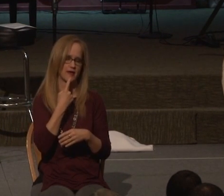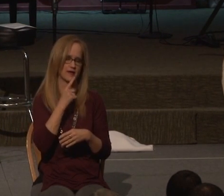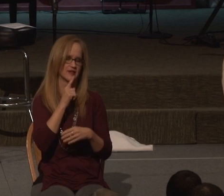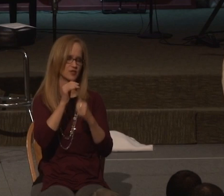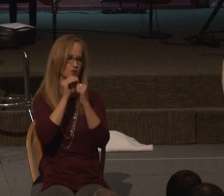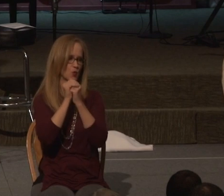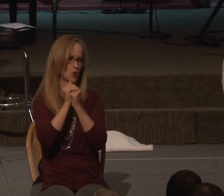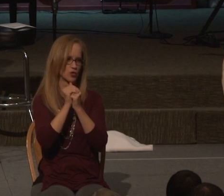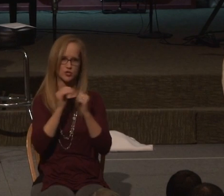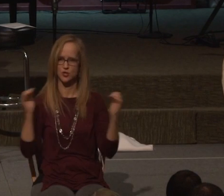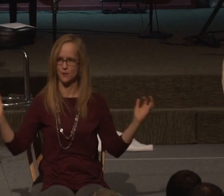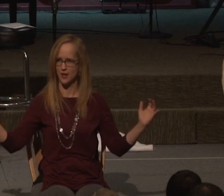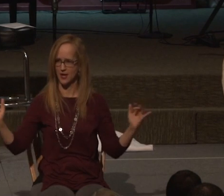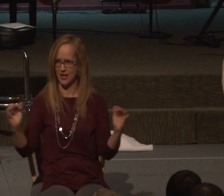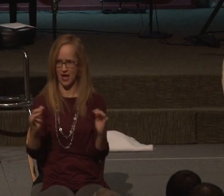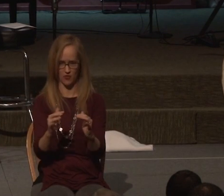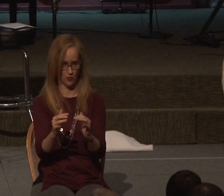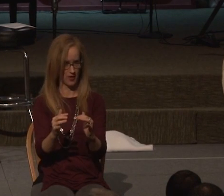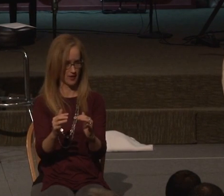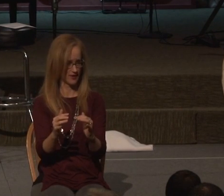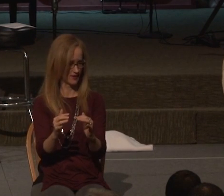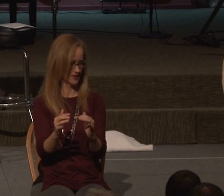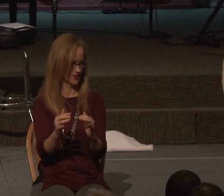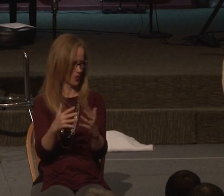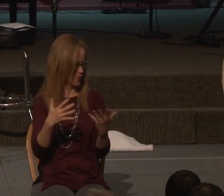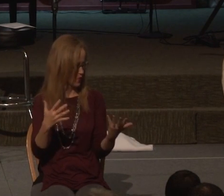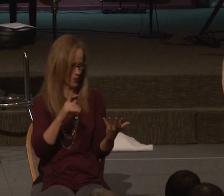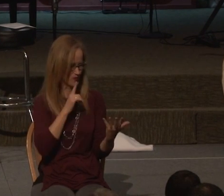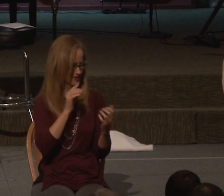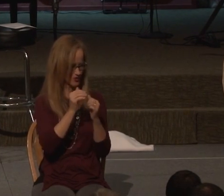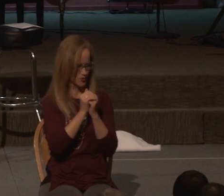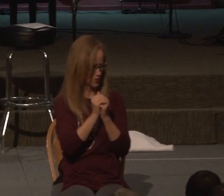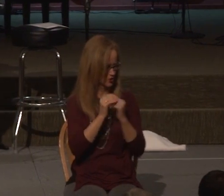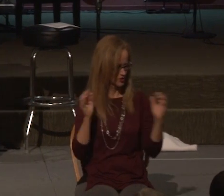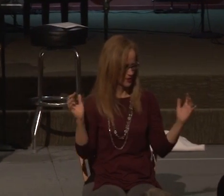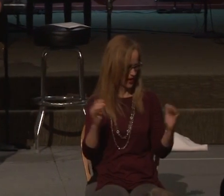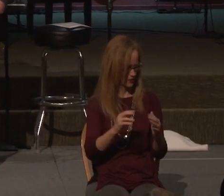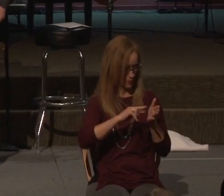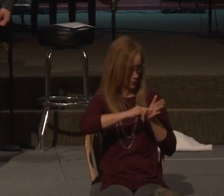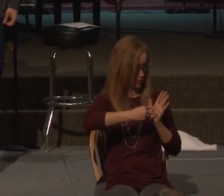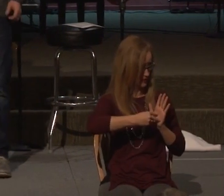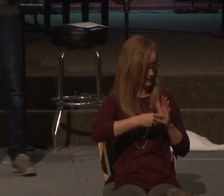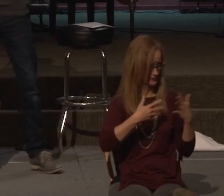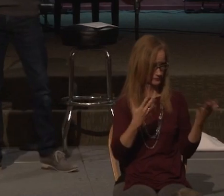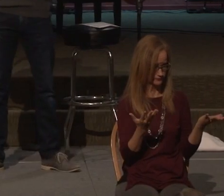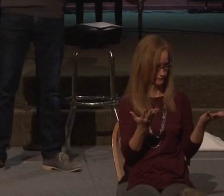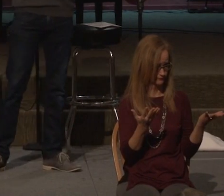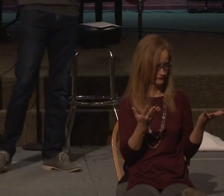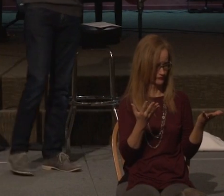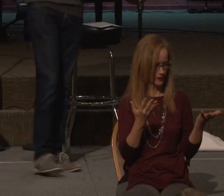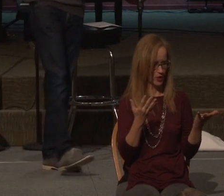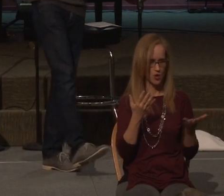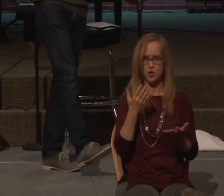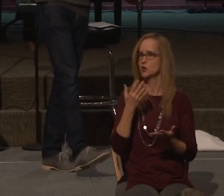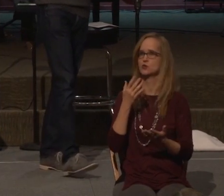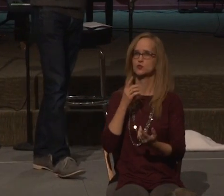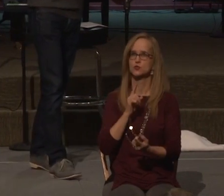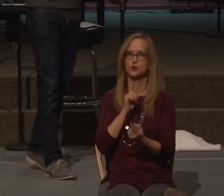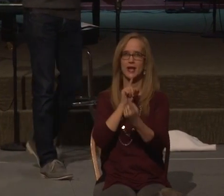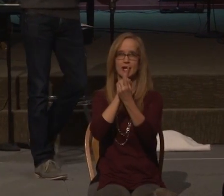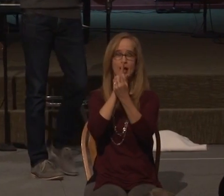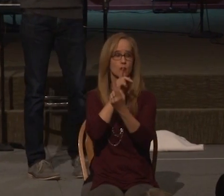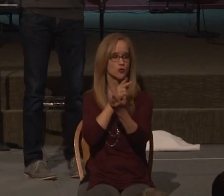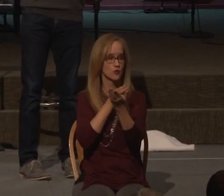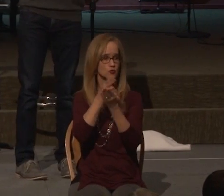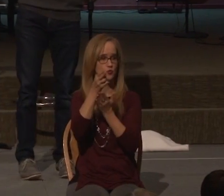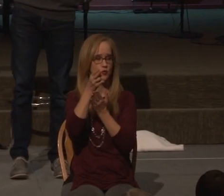worship gathering. Right? What is the worship gathering? Here's the purpose of the worship gathering: is to encounter the truth of